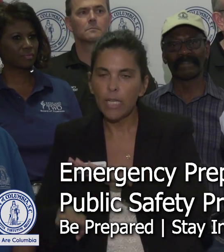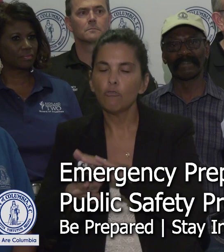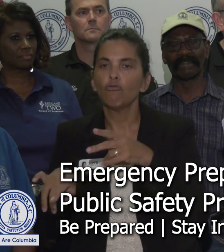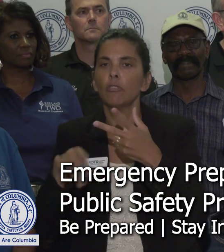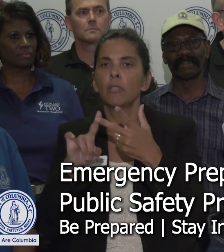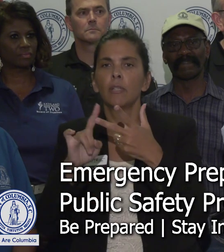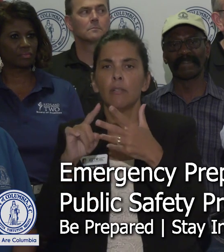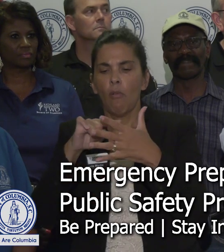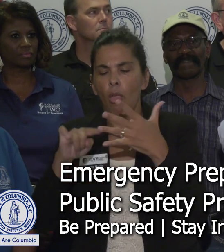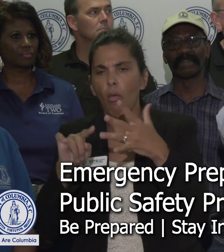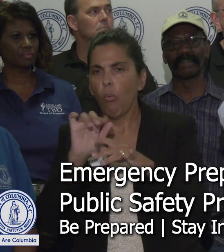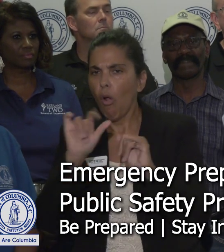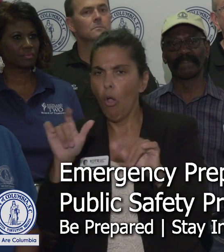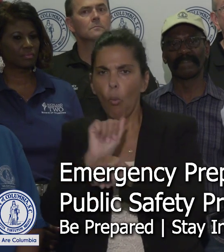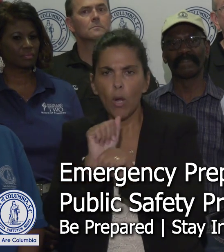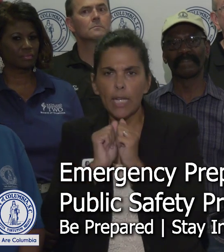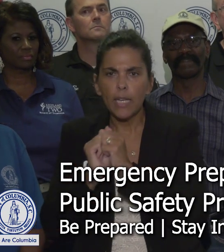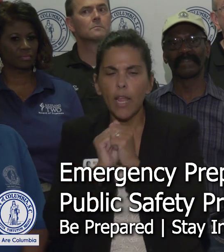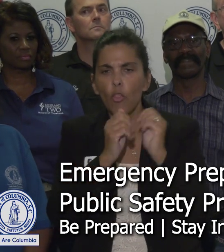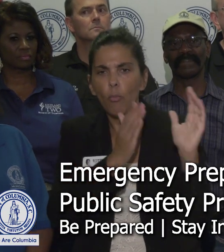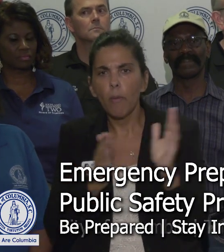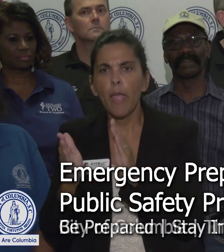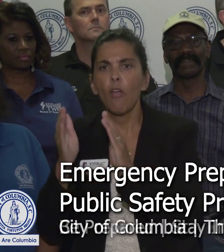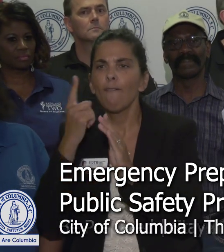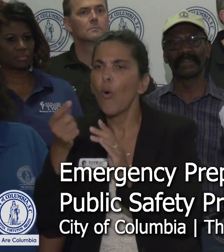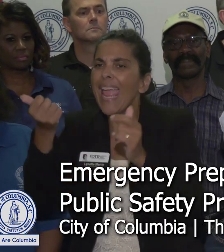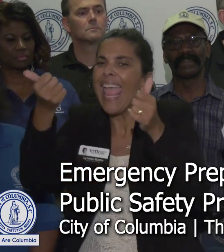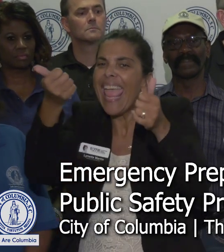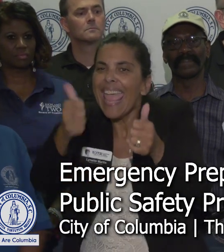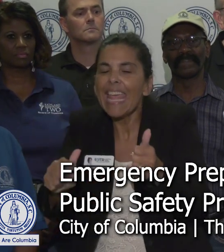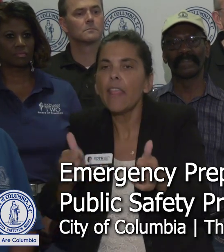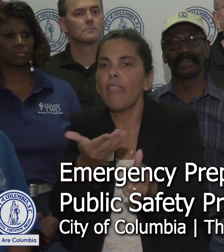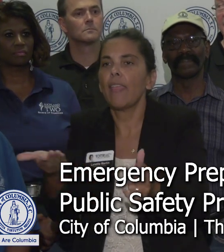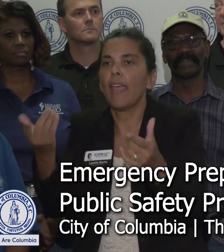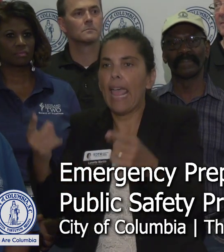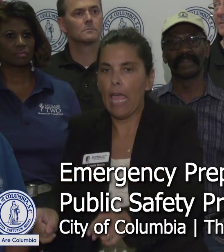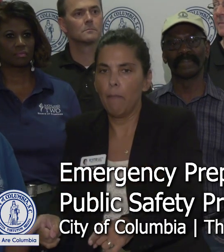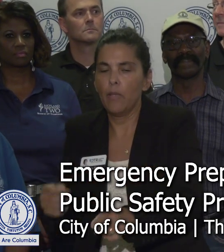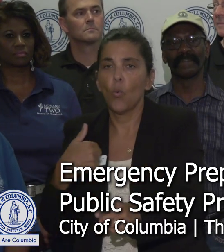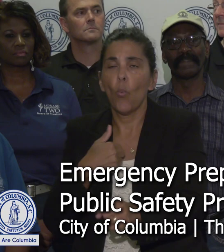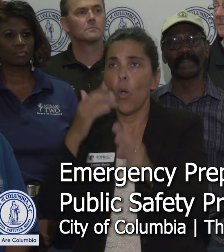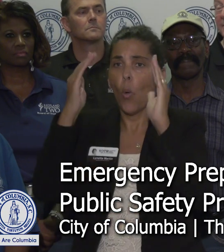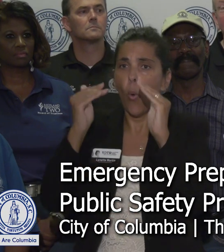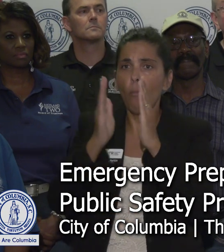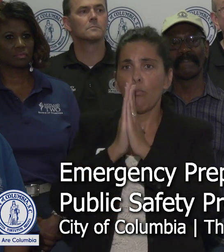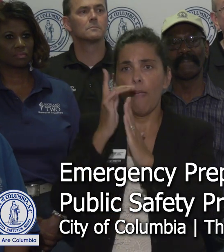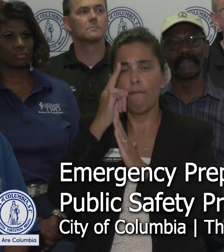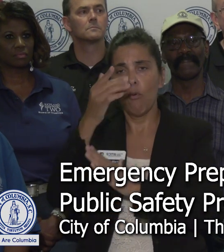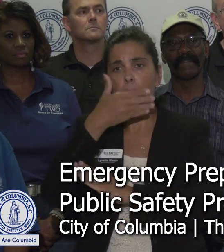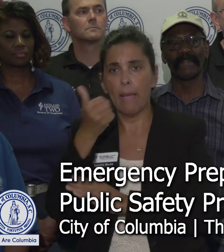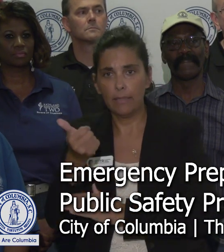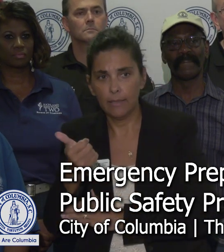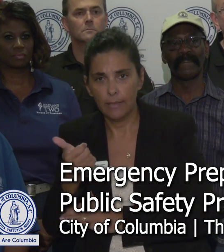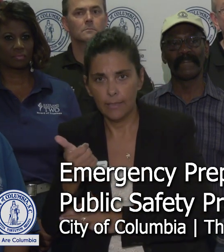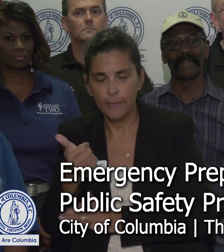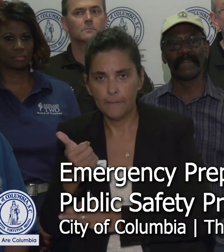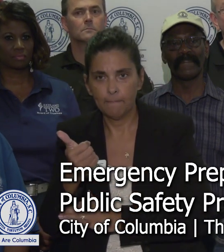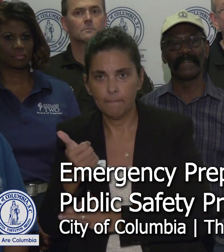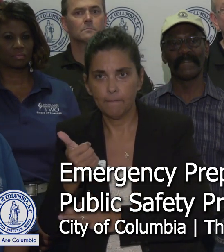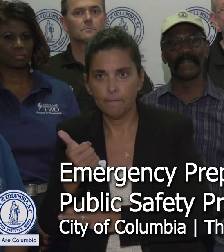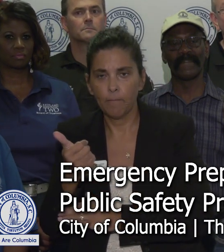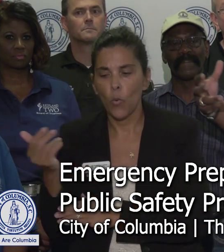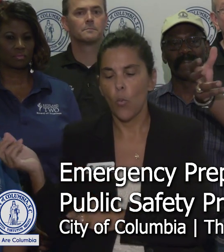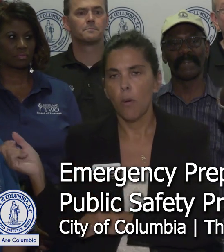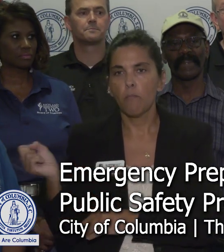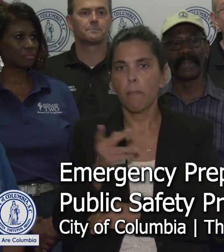will continue to do so. And we're going to prepare for any eventuality, and we're going to hope and pray for the very best. We'll bring